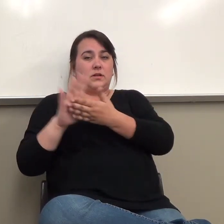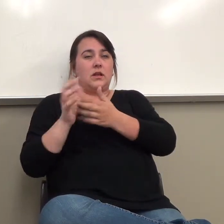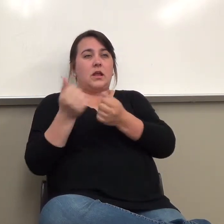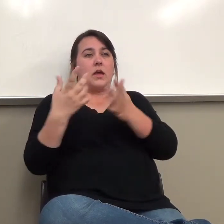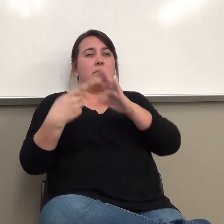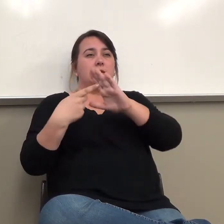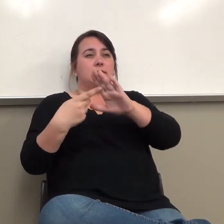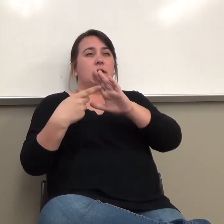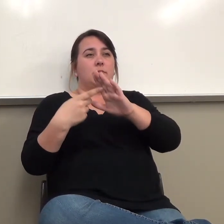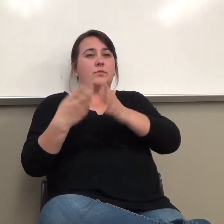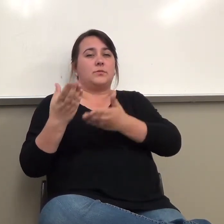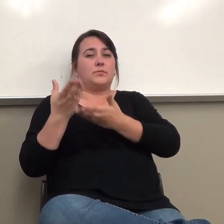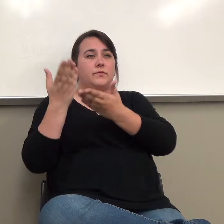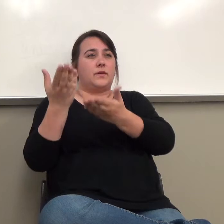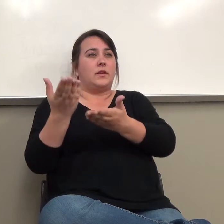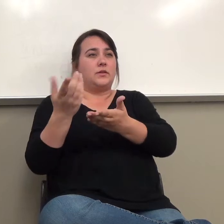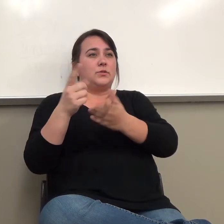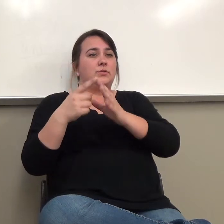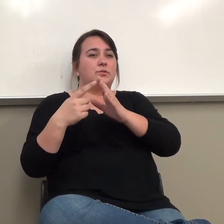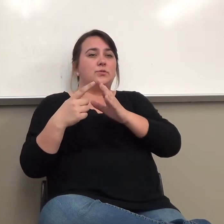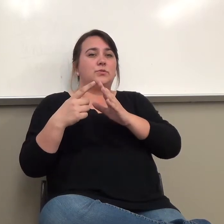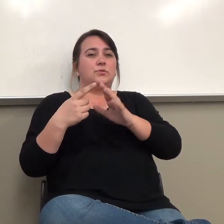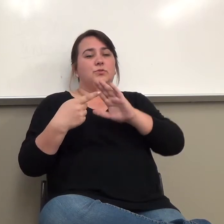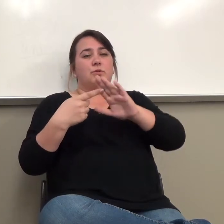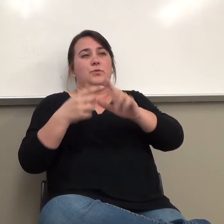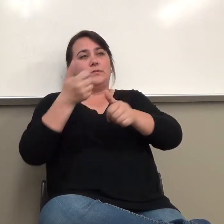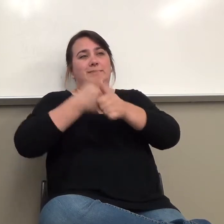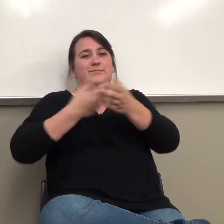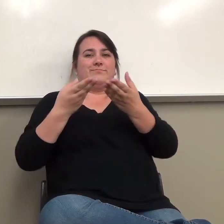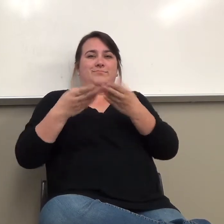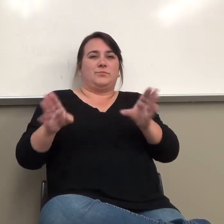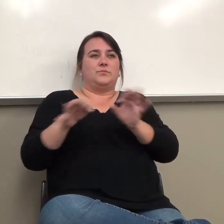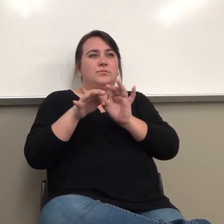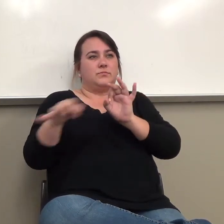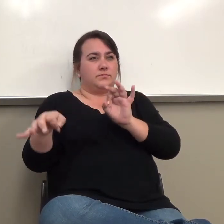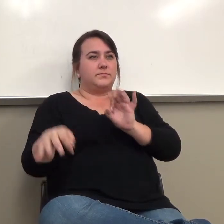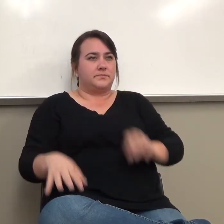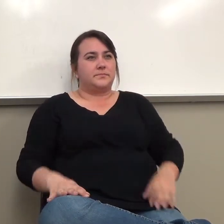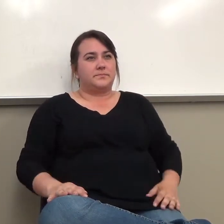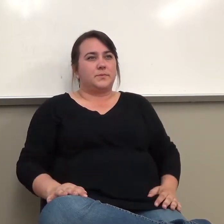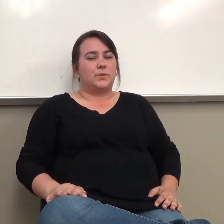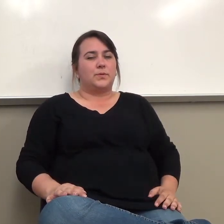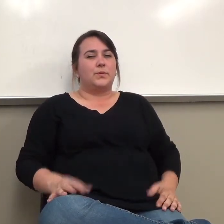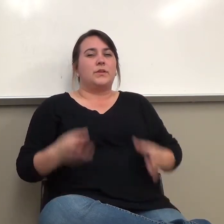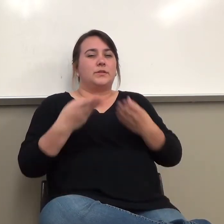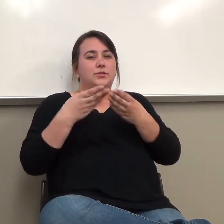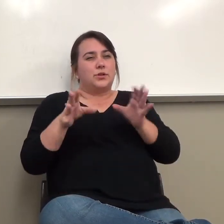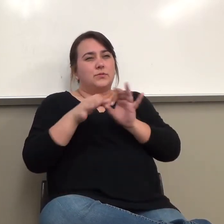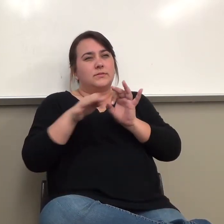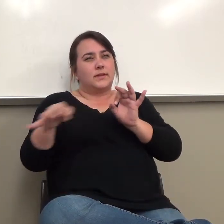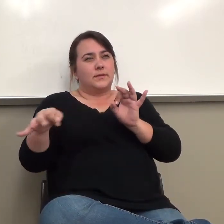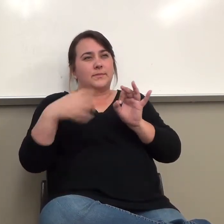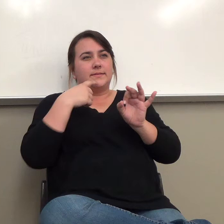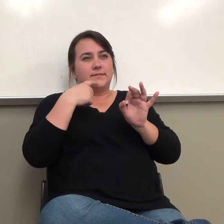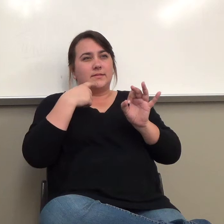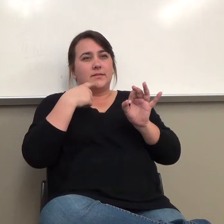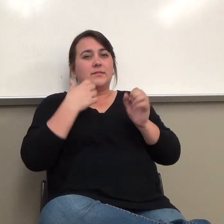provided to illustrate each general statement. So the general statement saying that many